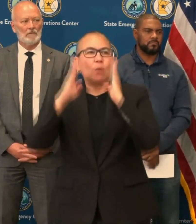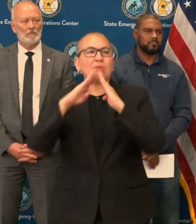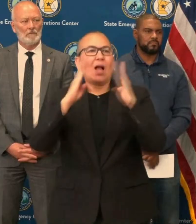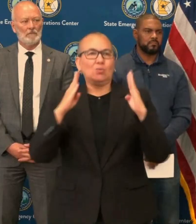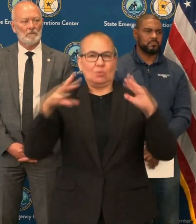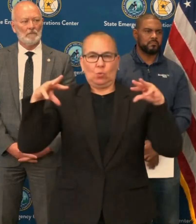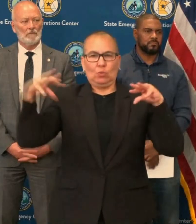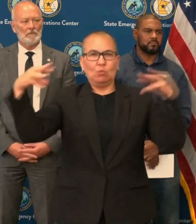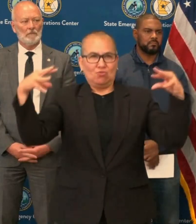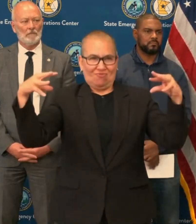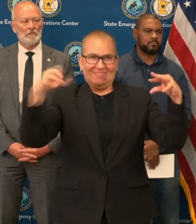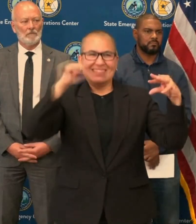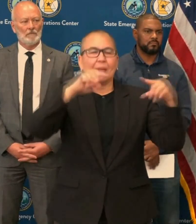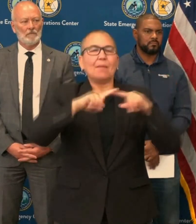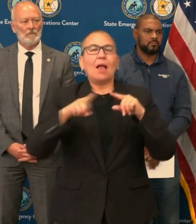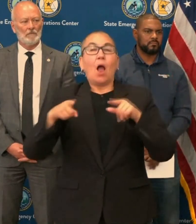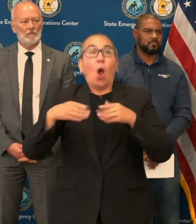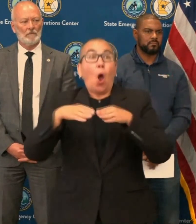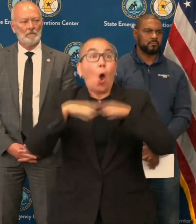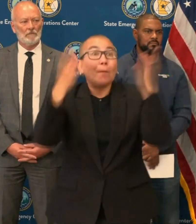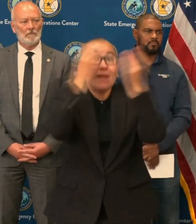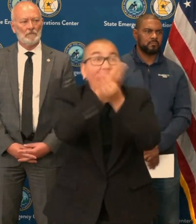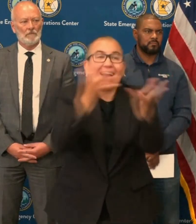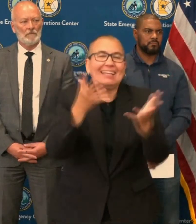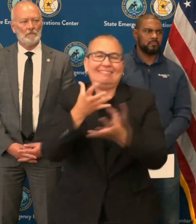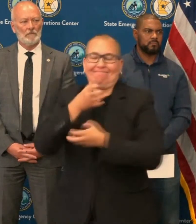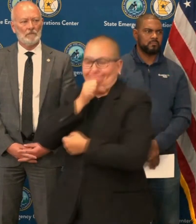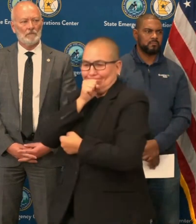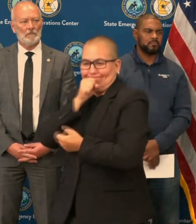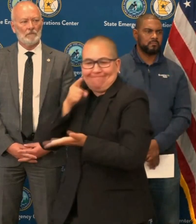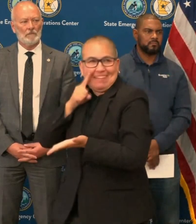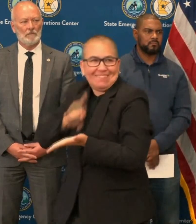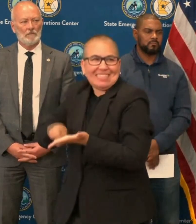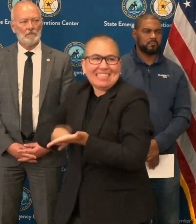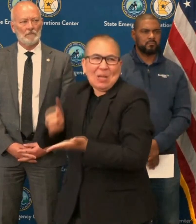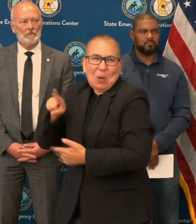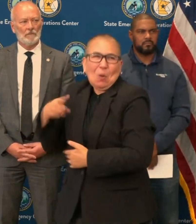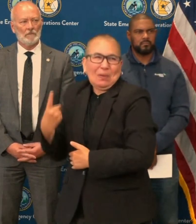of the active investigation, but there is video that has been obtained by the investigators.